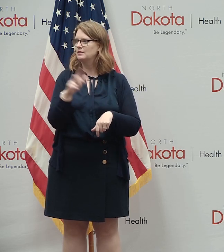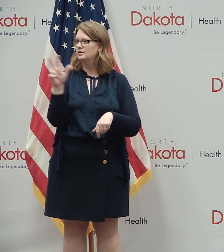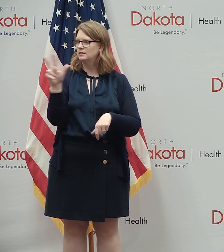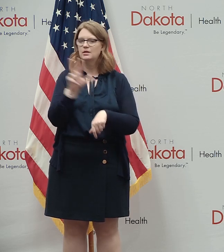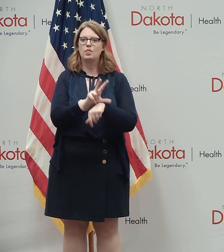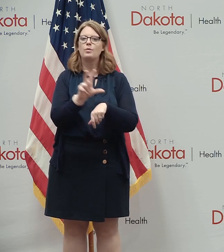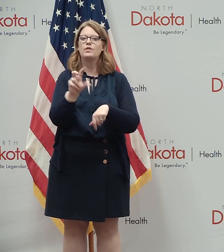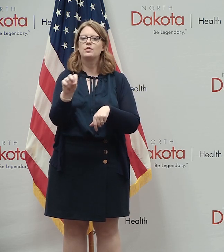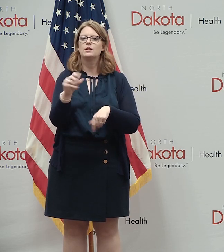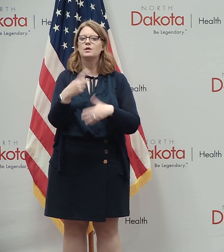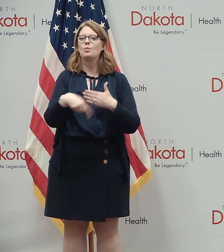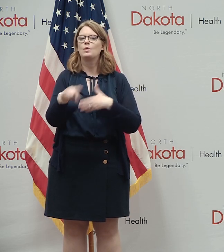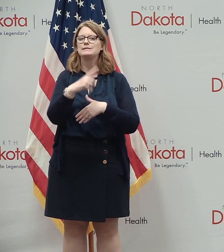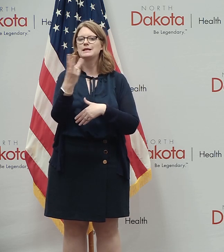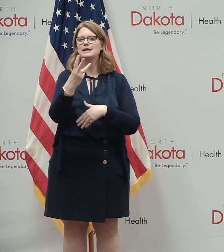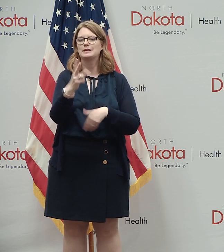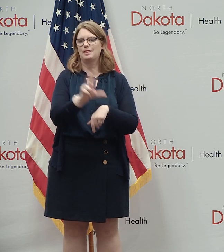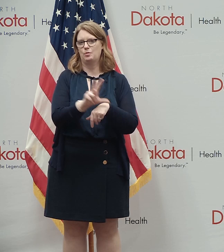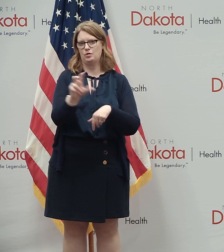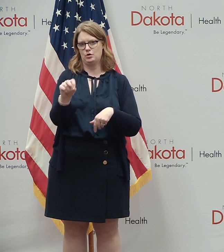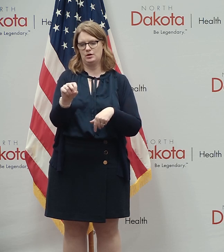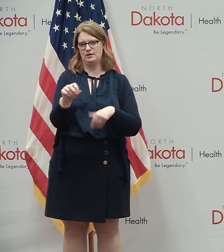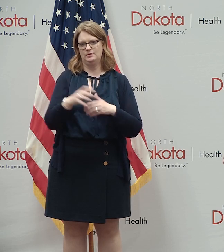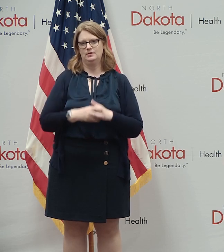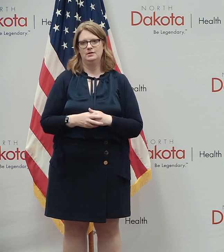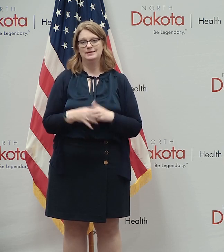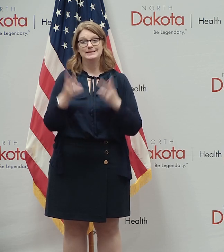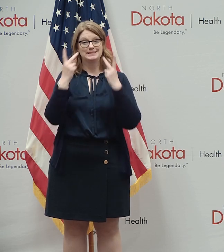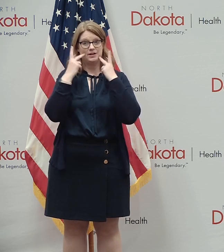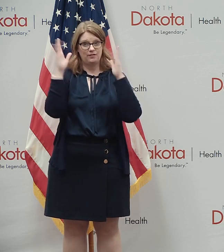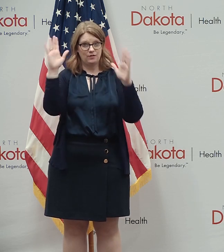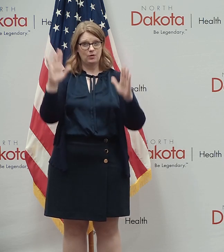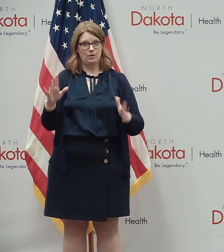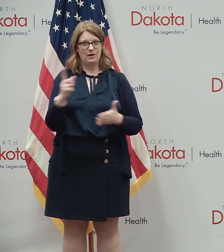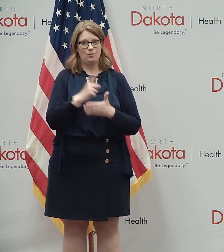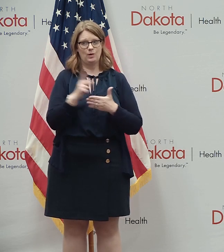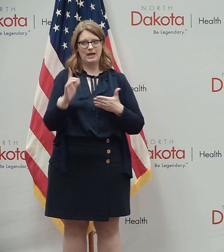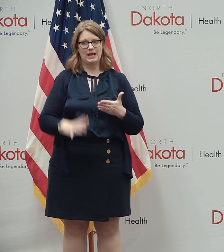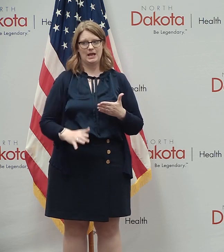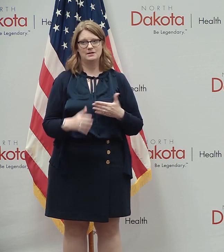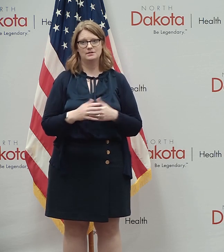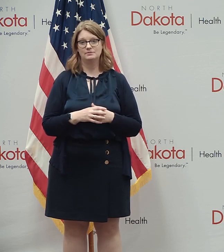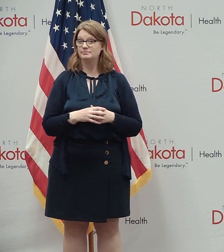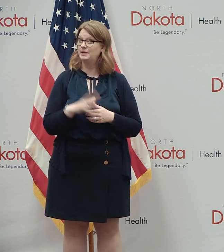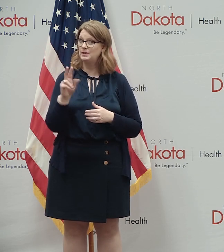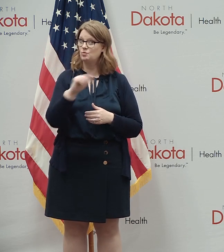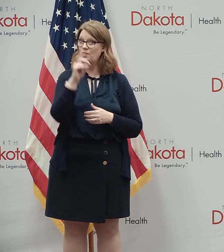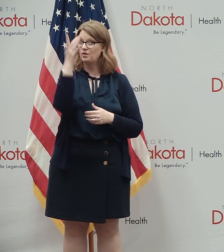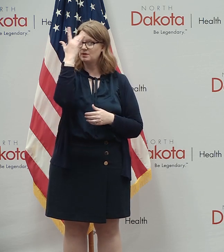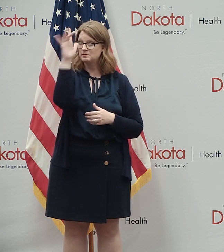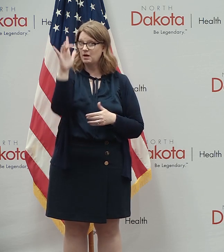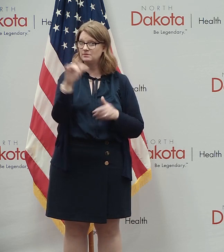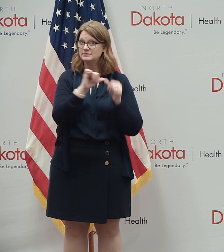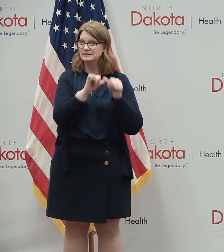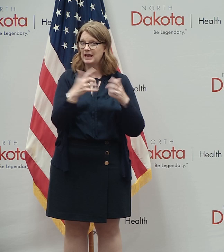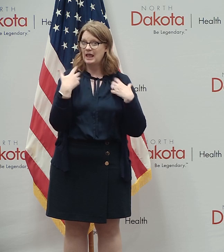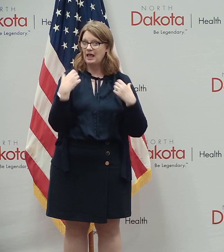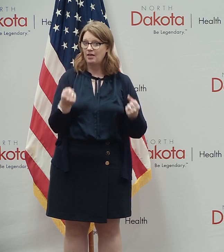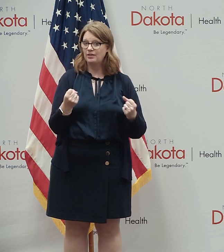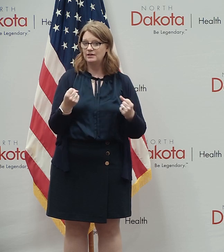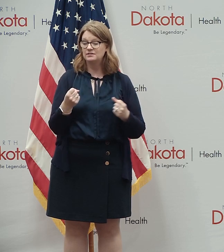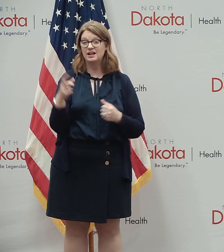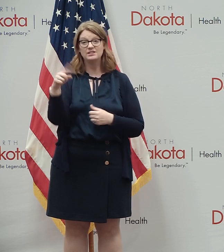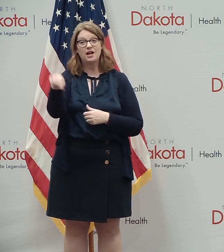3:30? 3:30 next Wednesday. We'll see you again. Have a great weekend. Be North Dakota smart, stay healthy, and to all